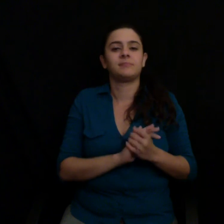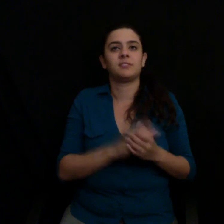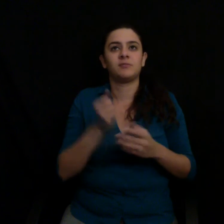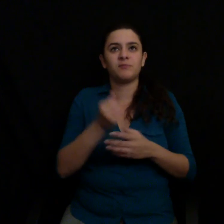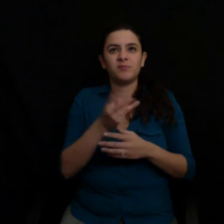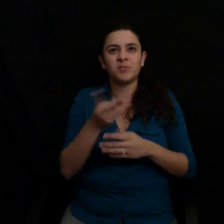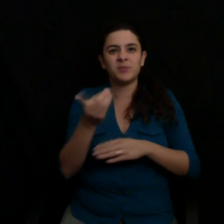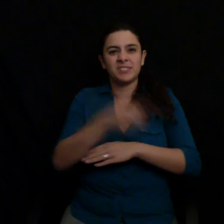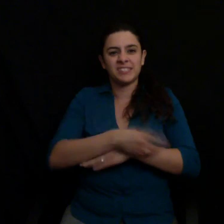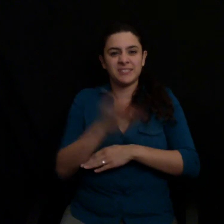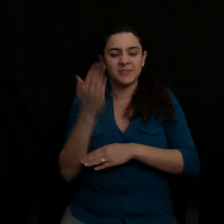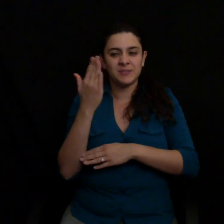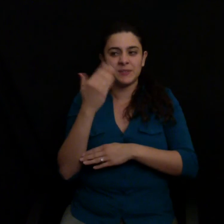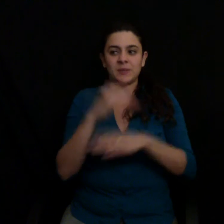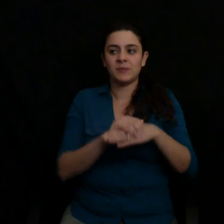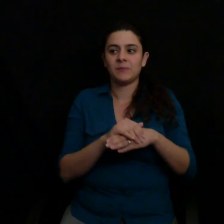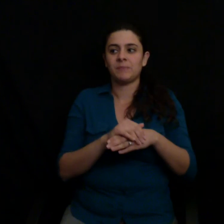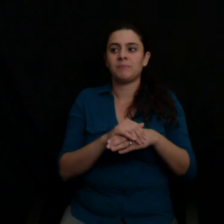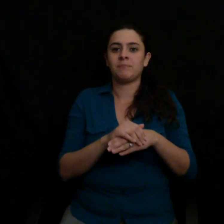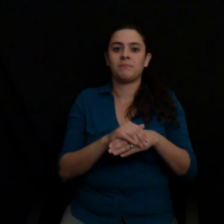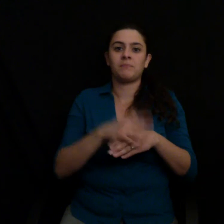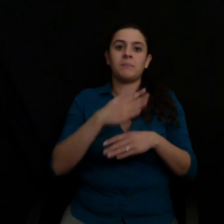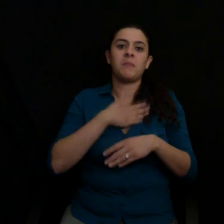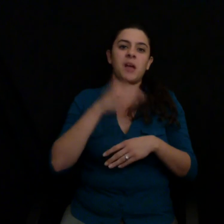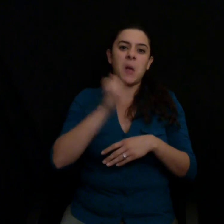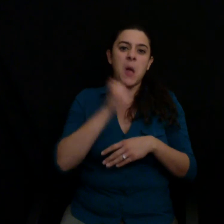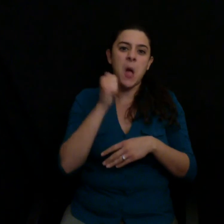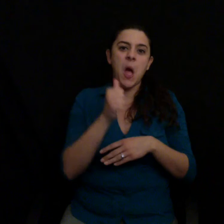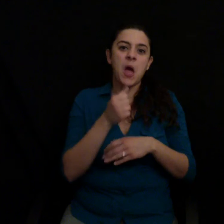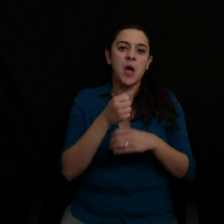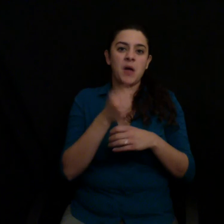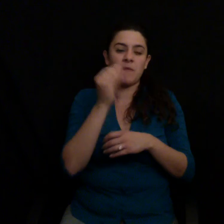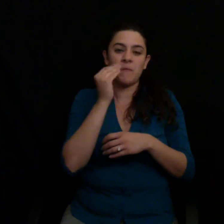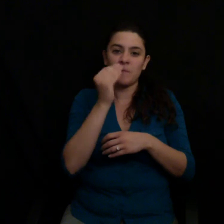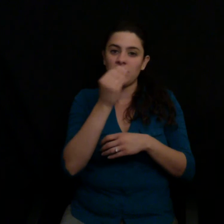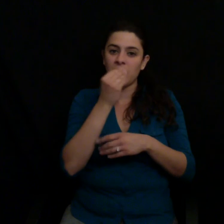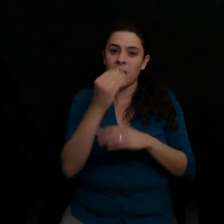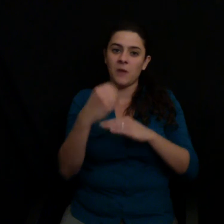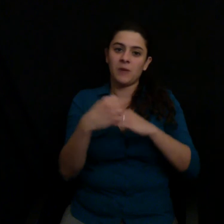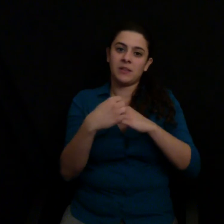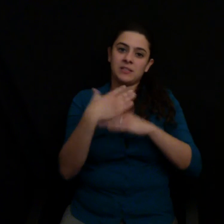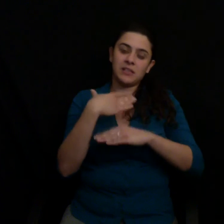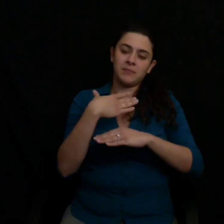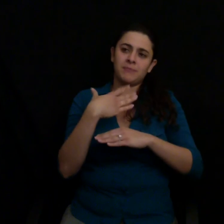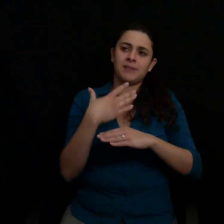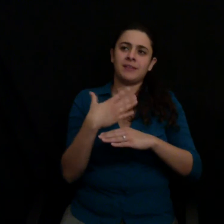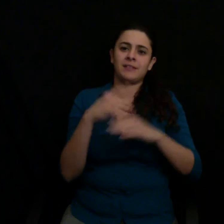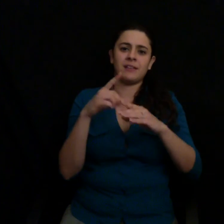I received flowers from my aunt and a note that said, we love you, don't go.